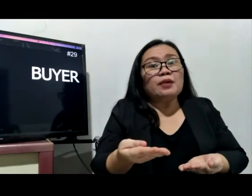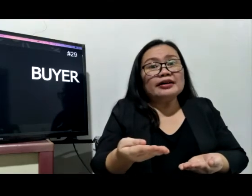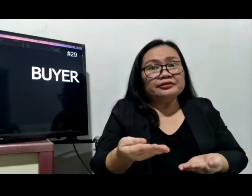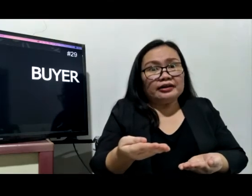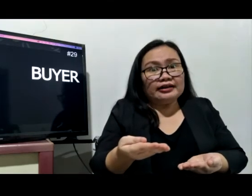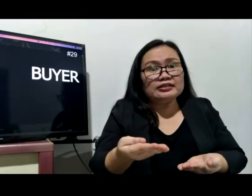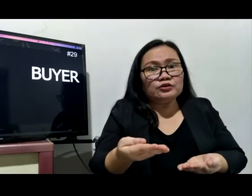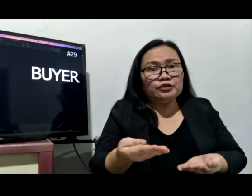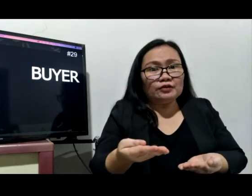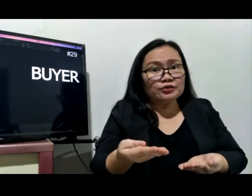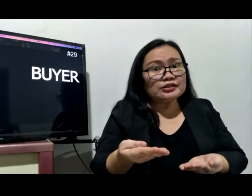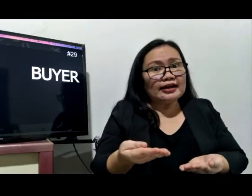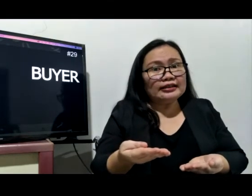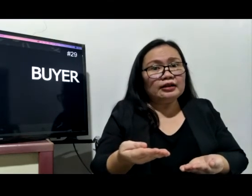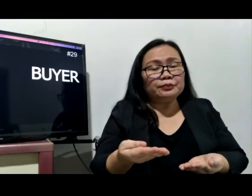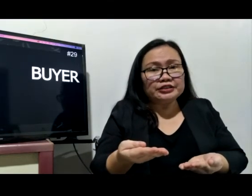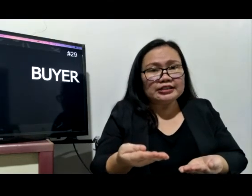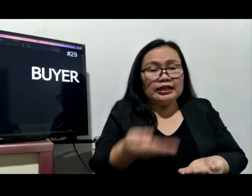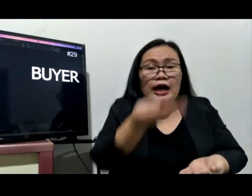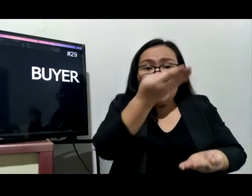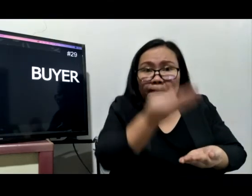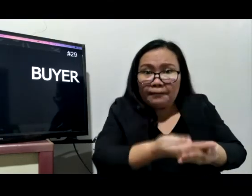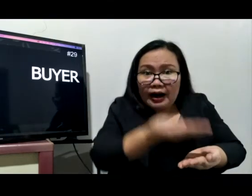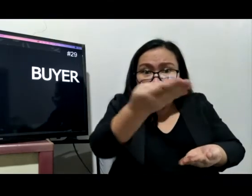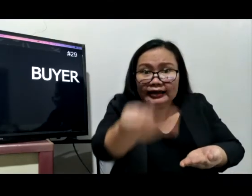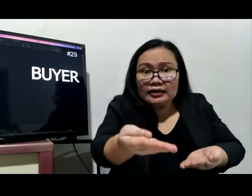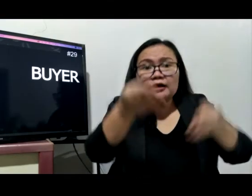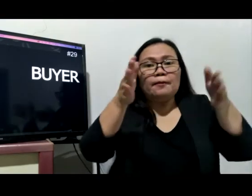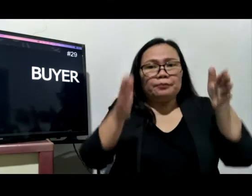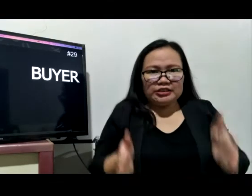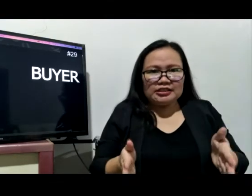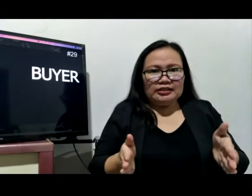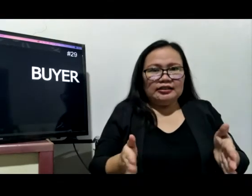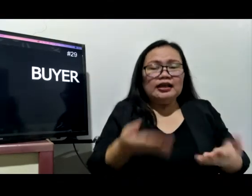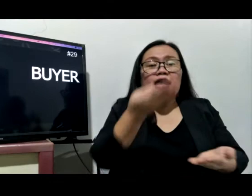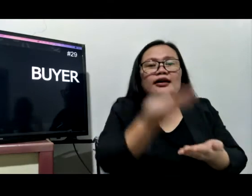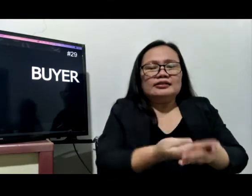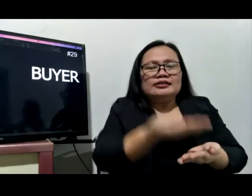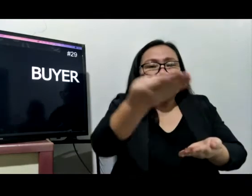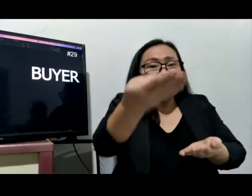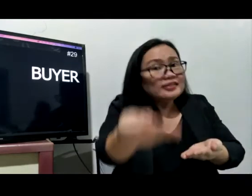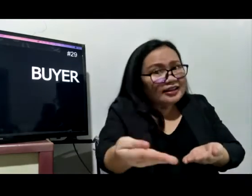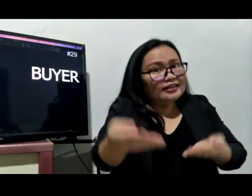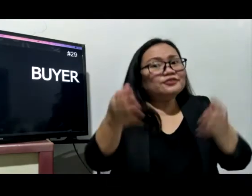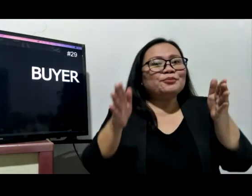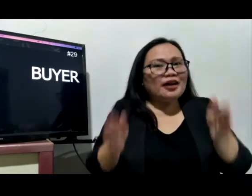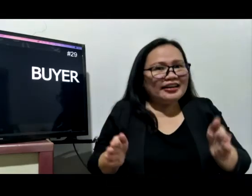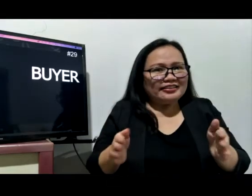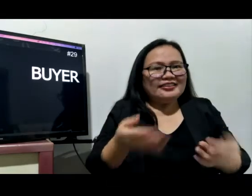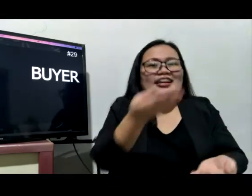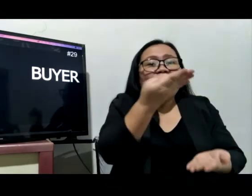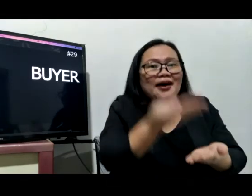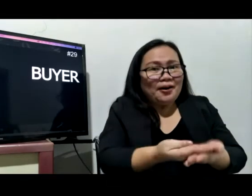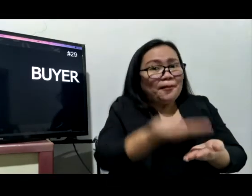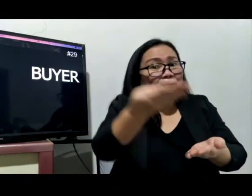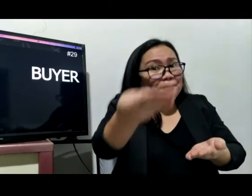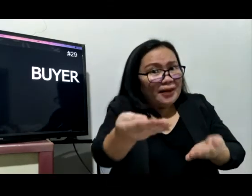buyer, right? So you have to sign person. Buy, person. So this is sign for buyer.